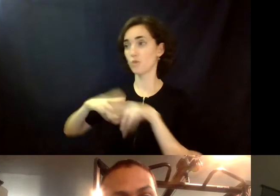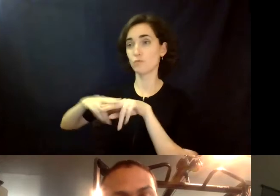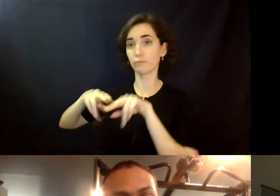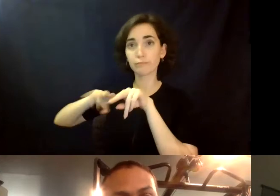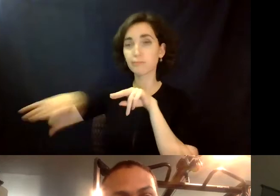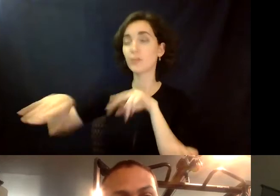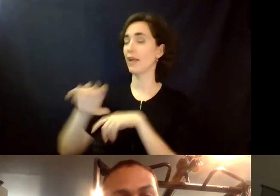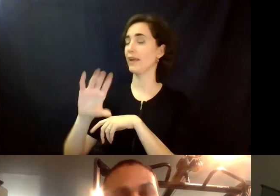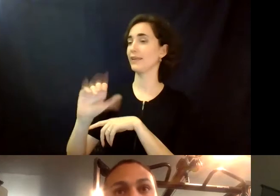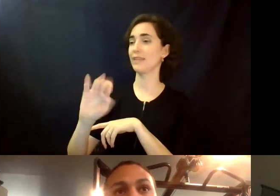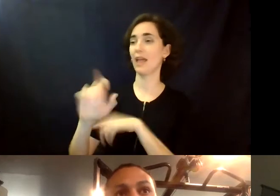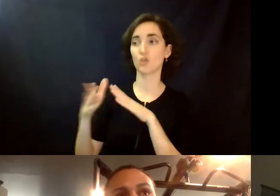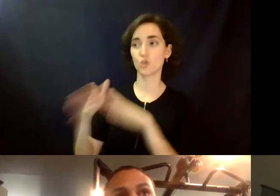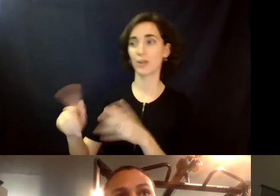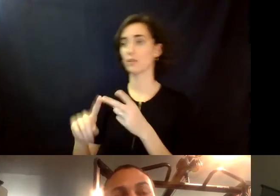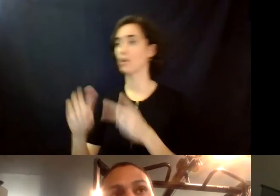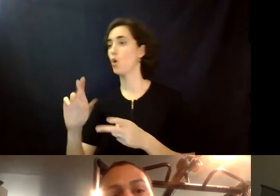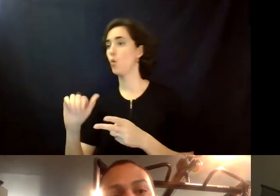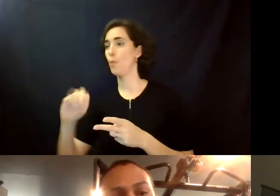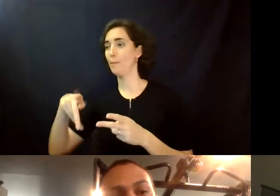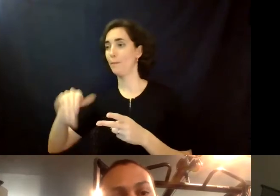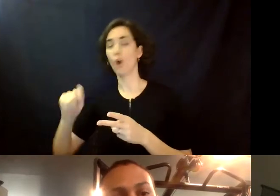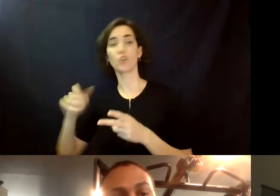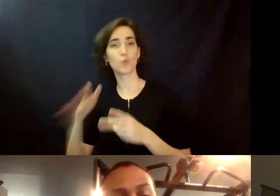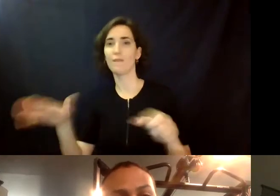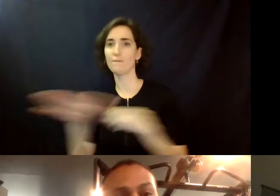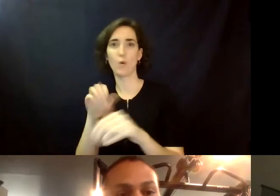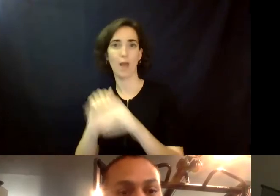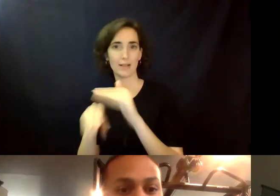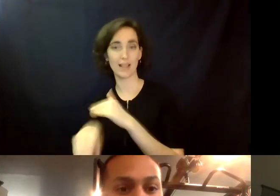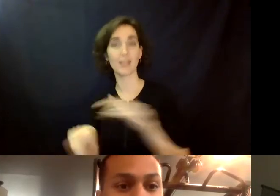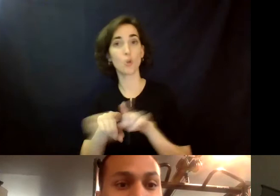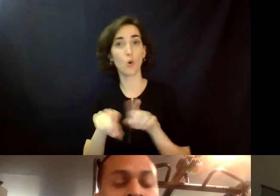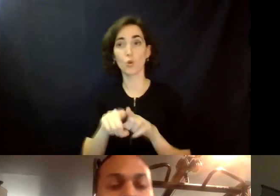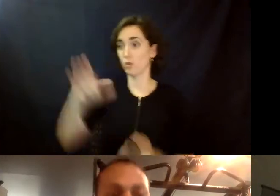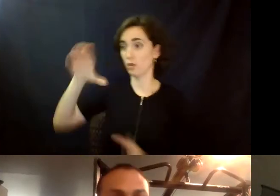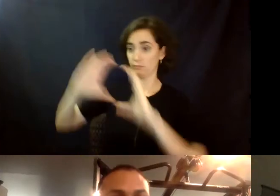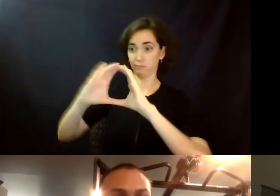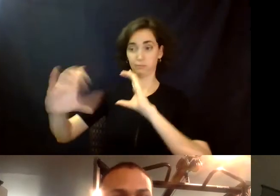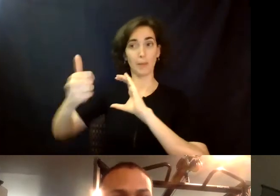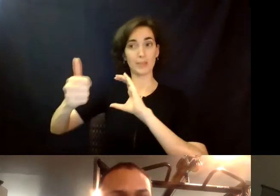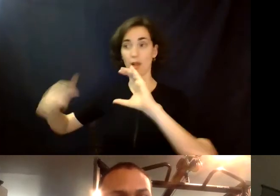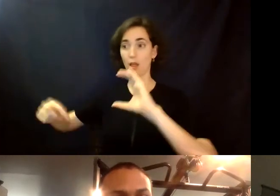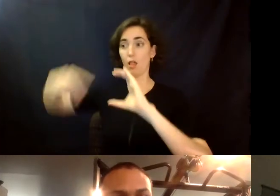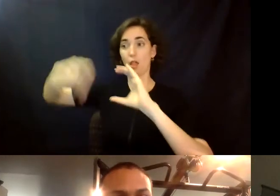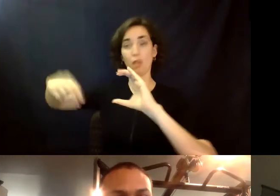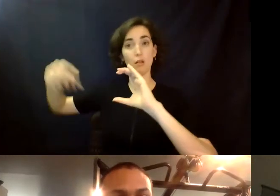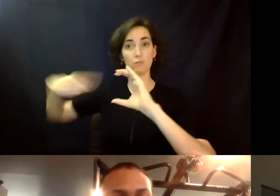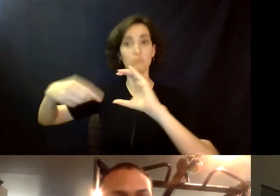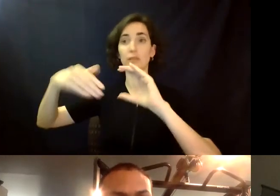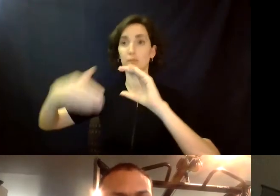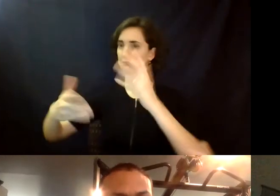line is completely accessible. And the cars on the lines themselves are accessible as well. The biggest issue is just the St. Charles